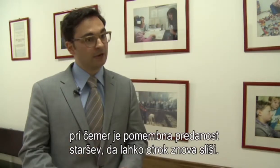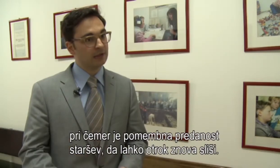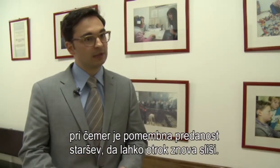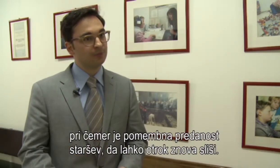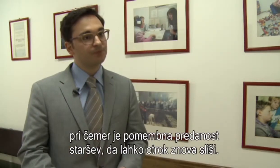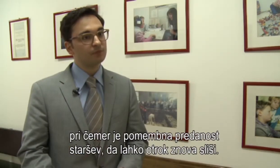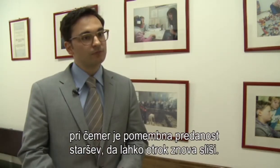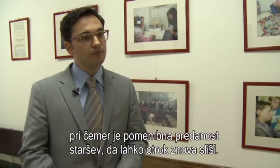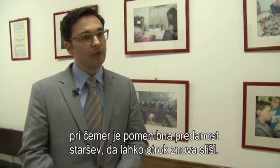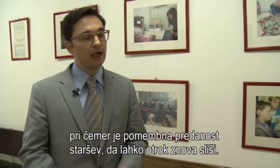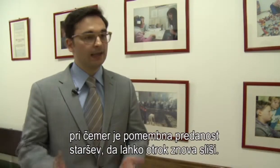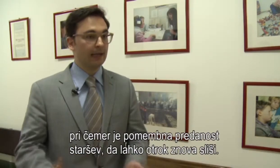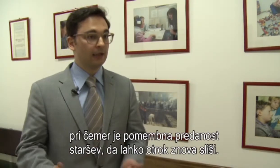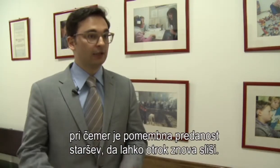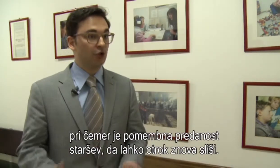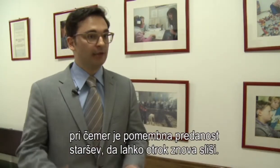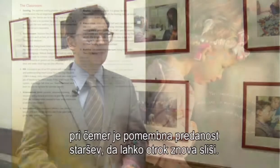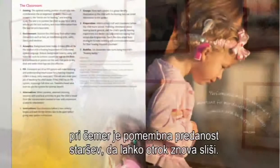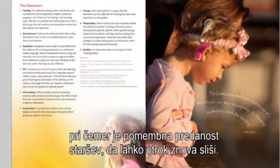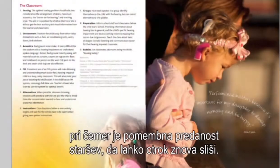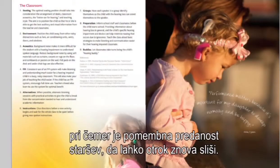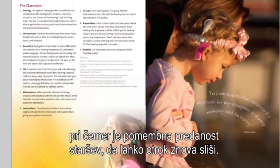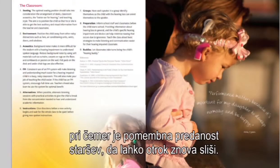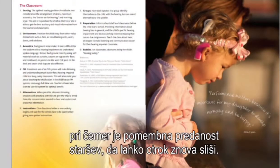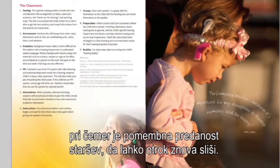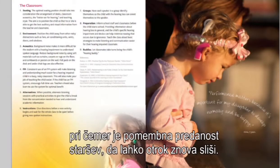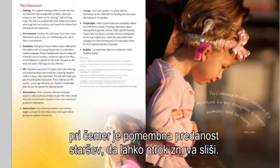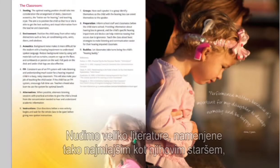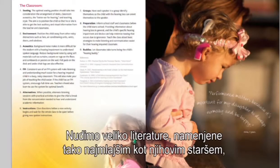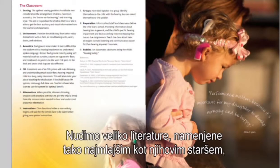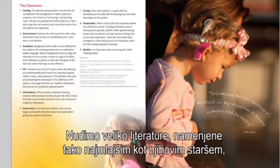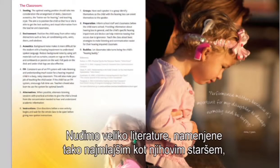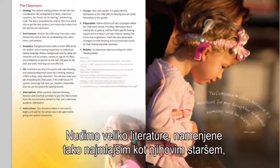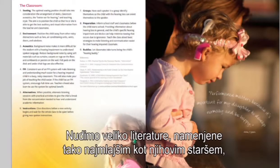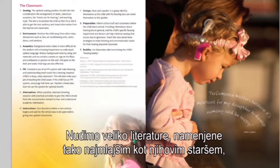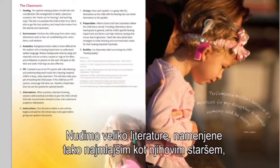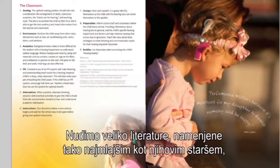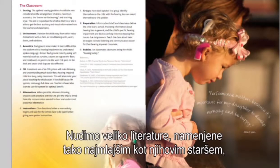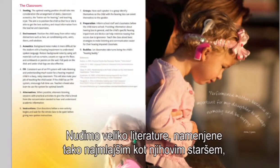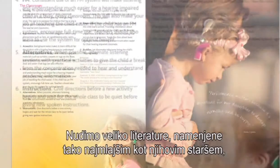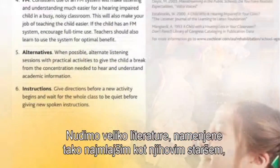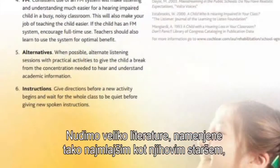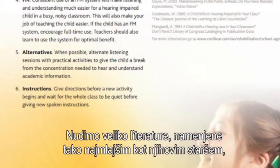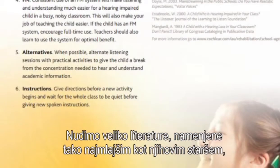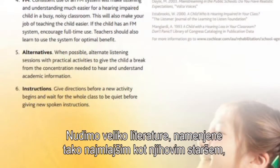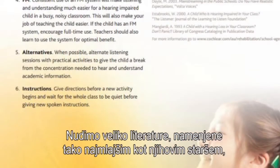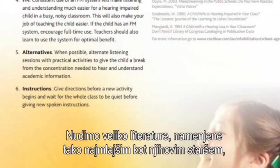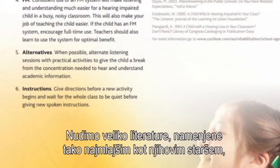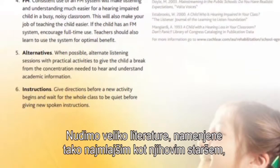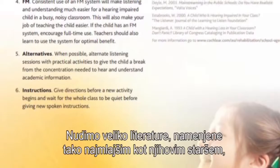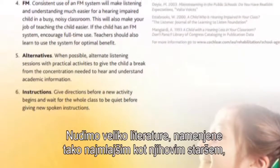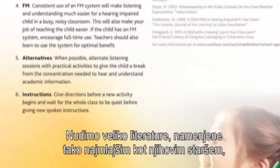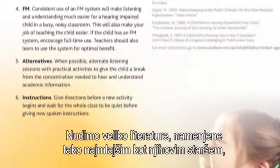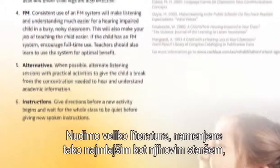of the parents, and then the child can hear again. First of all, we provide a lot of literature,